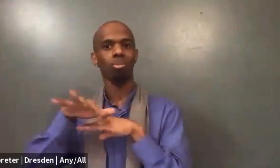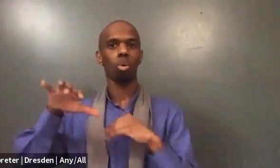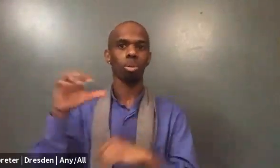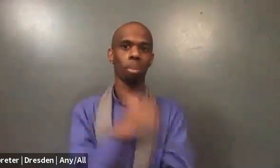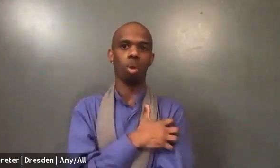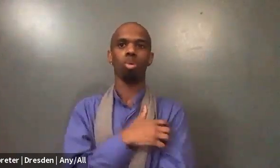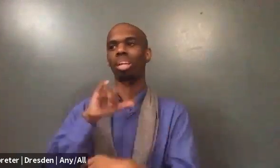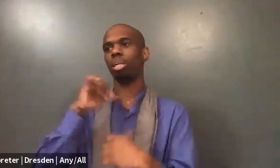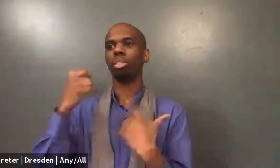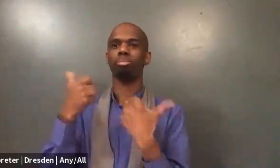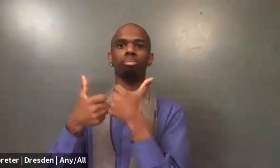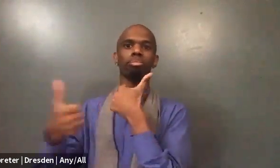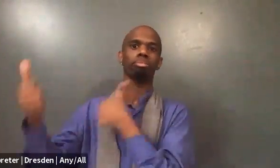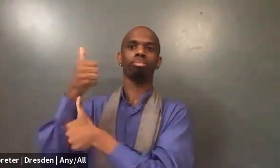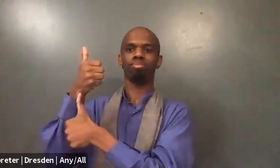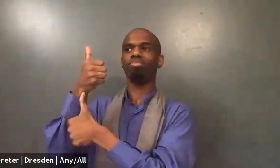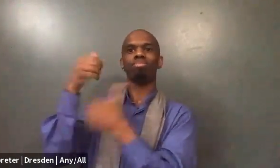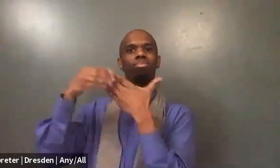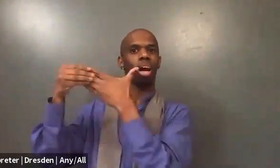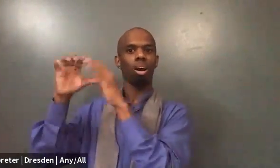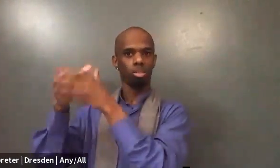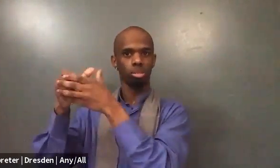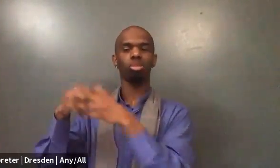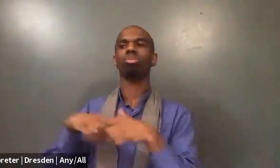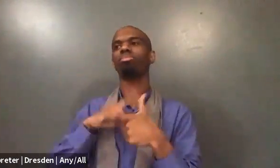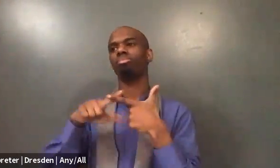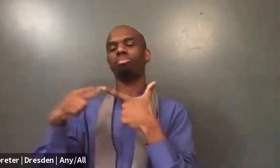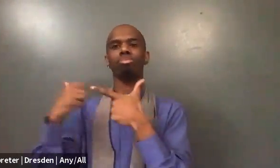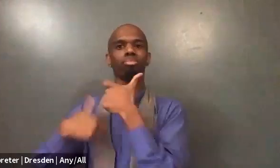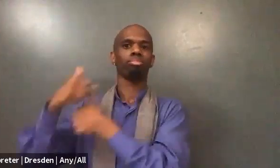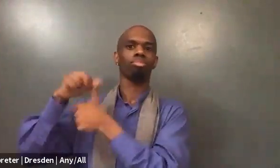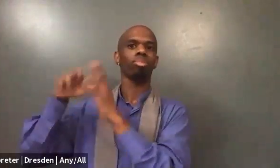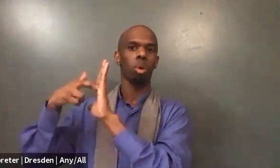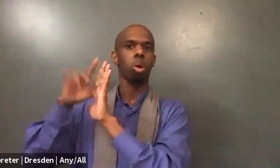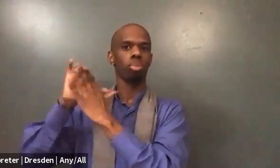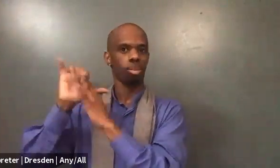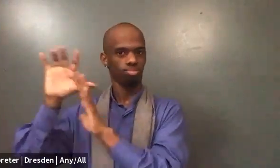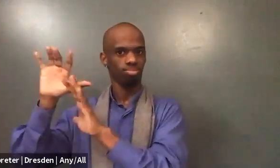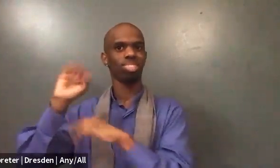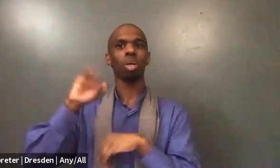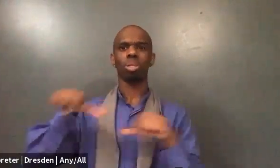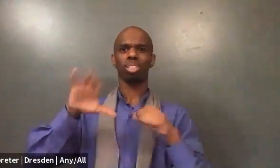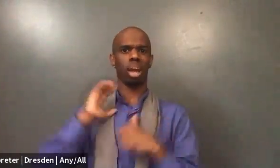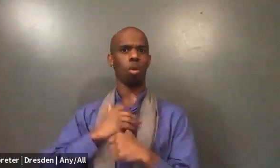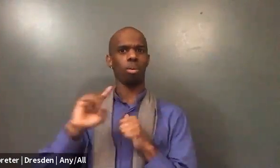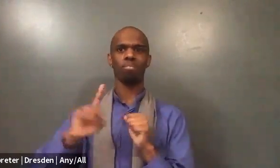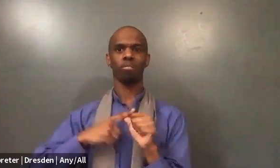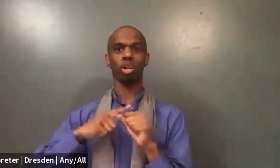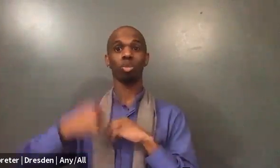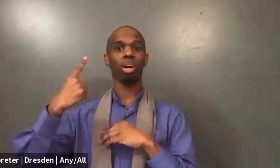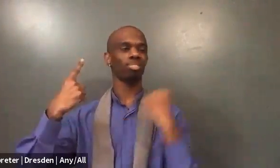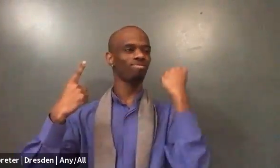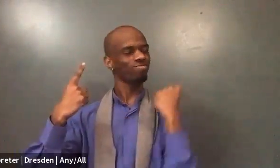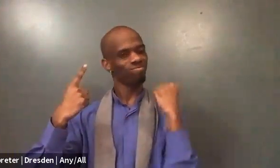like. So thank you so much for the great conversation today. It's our first one. Celebrate your month,